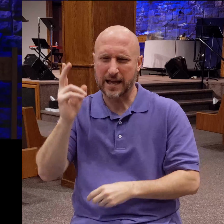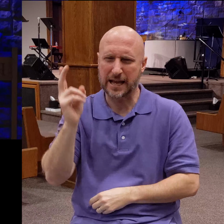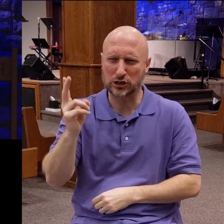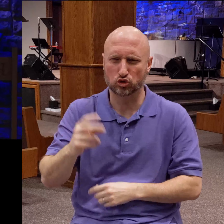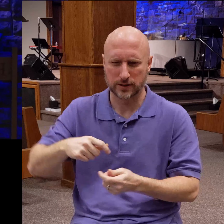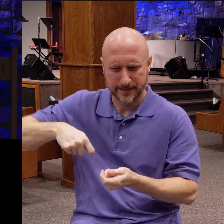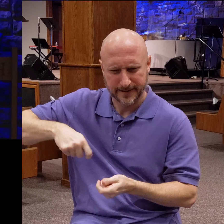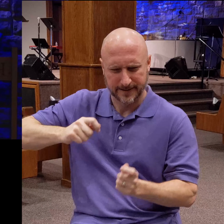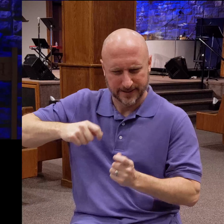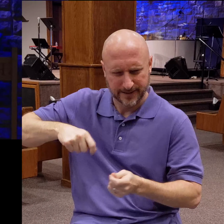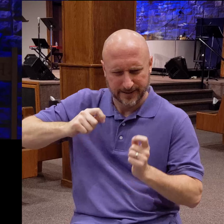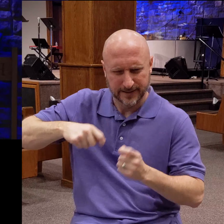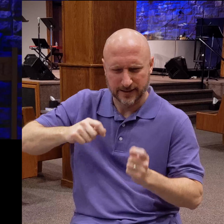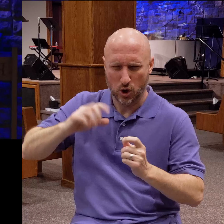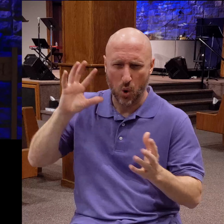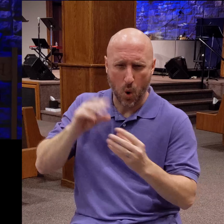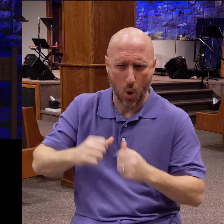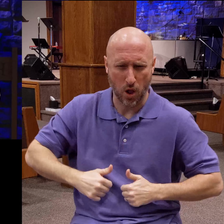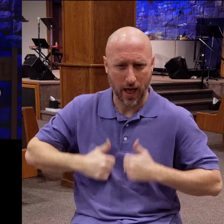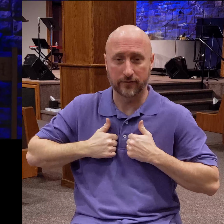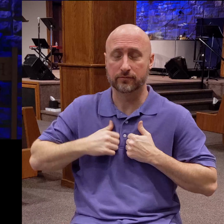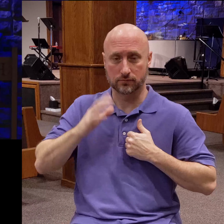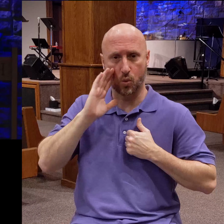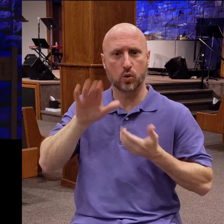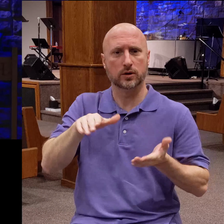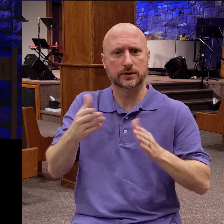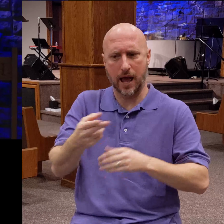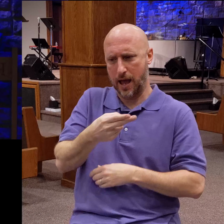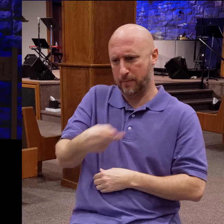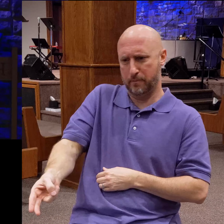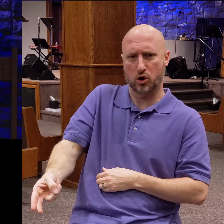their whole life that are going to perish without Christ.